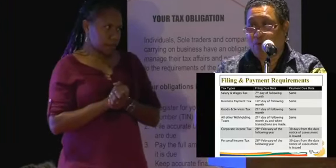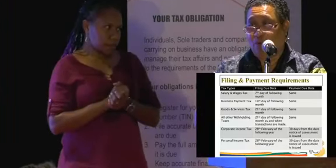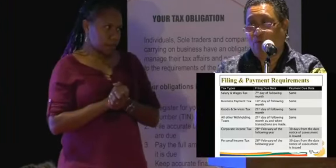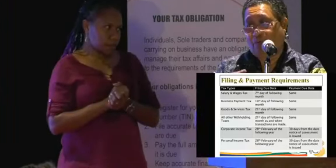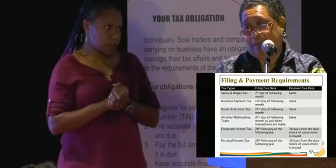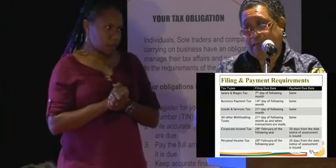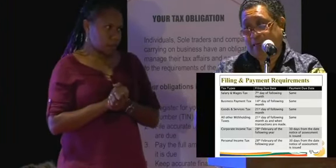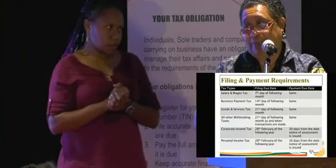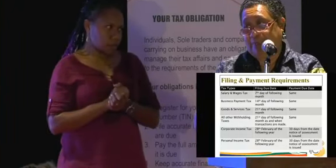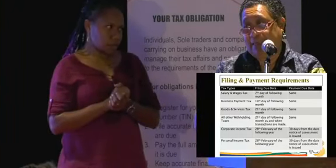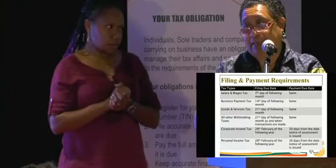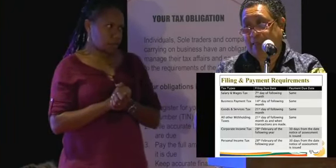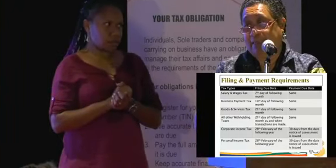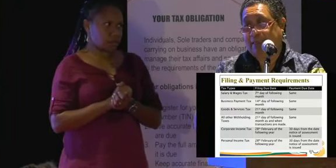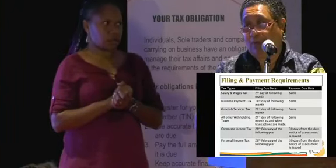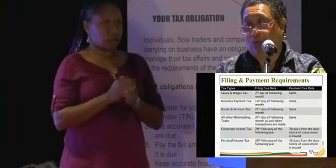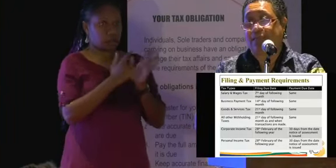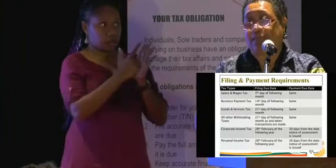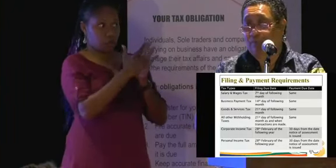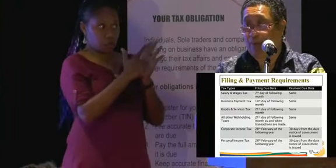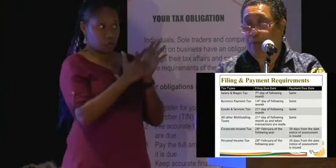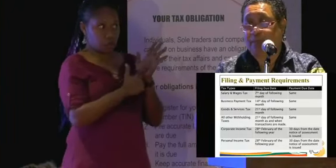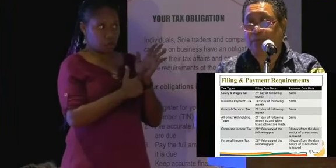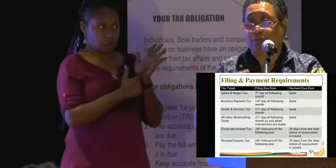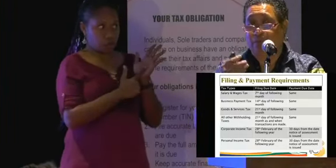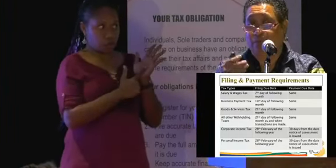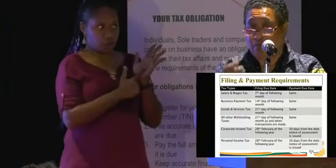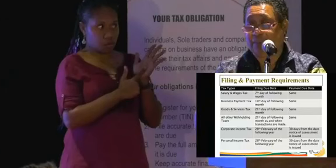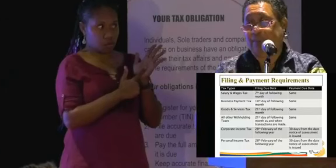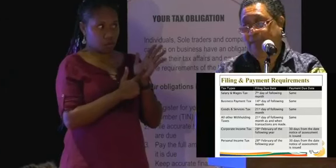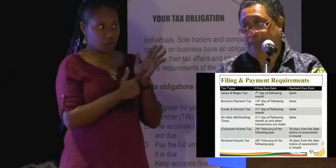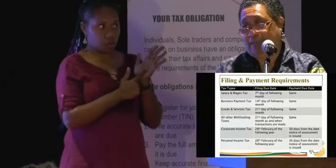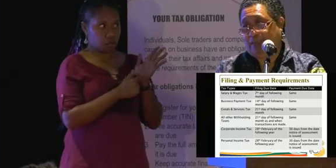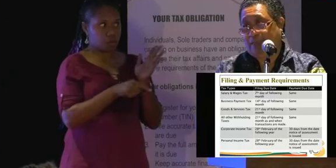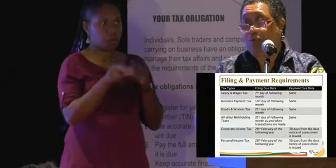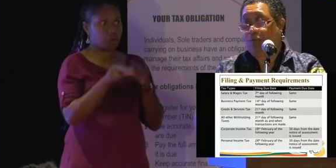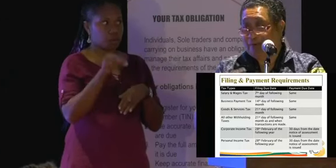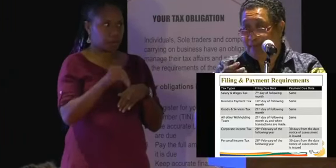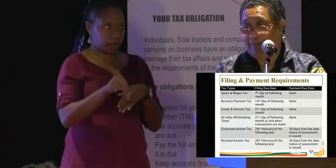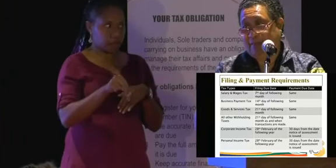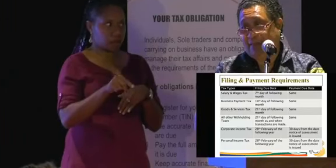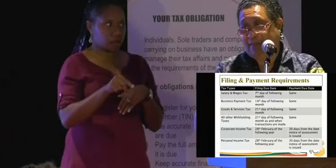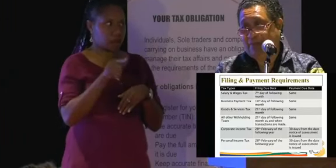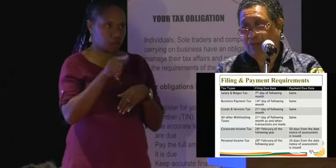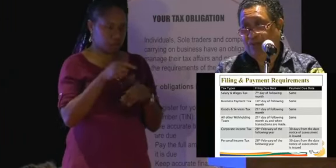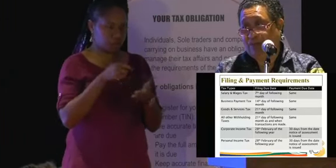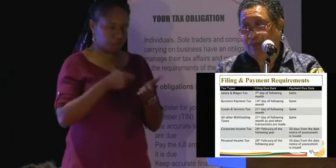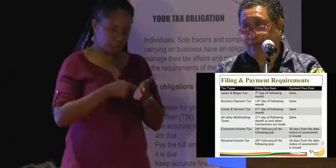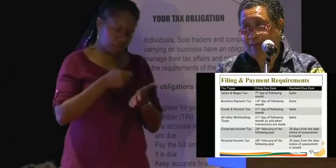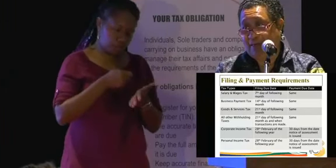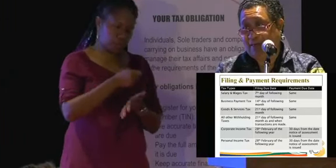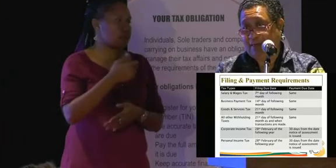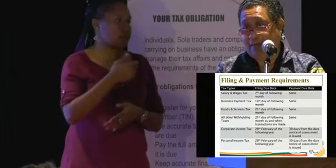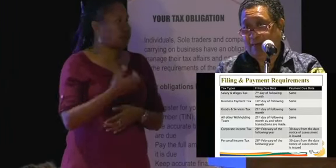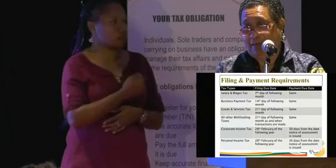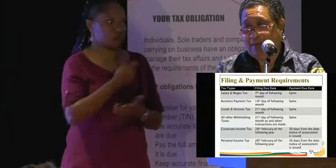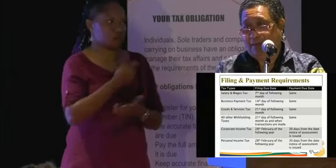The law, the Income Tax Act law still requires you because you already have a TIN